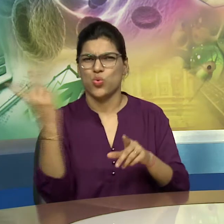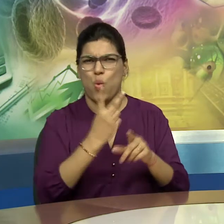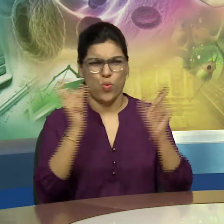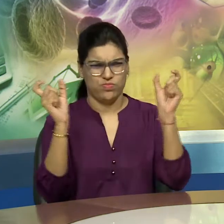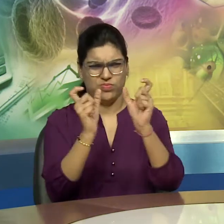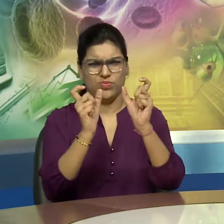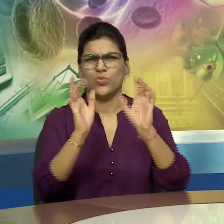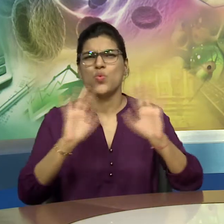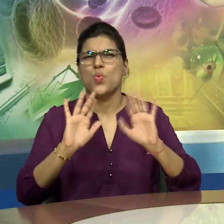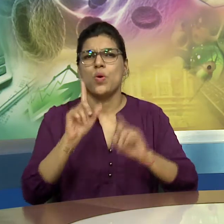And